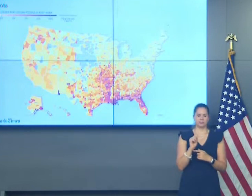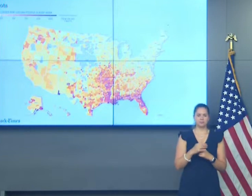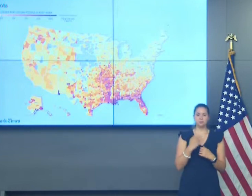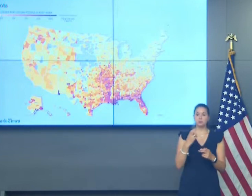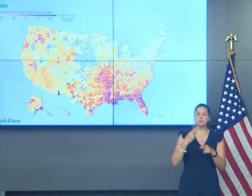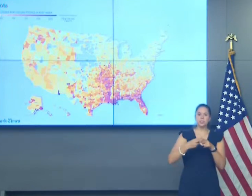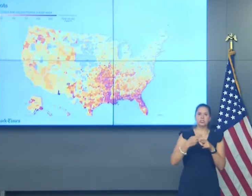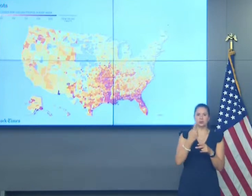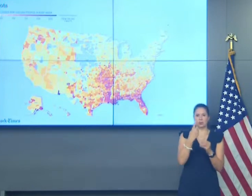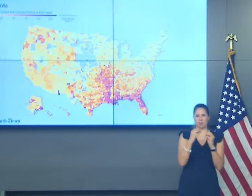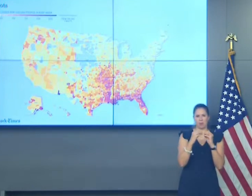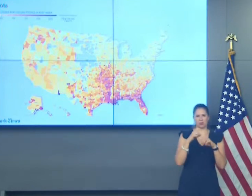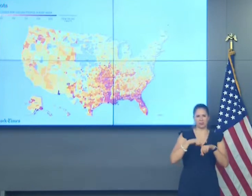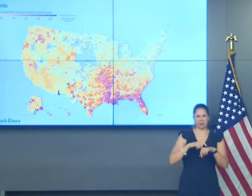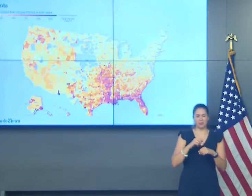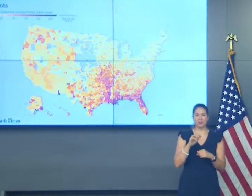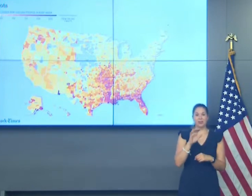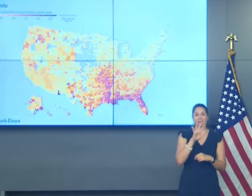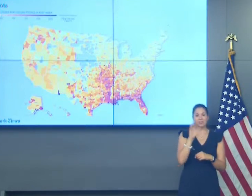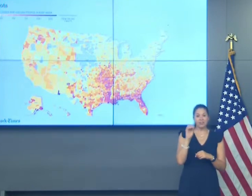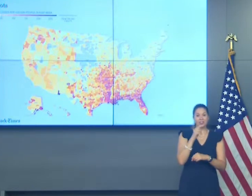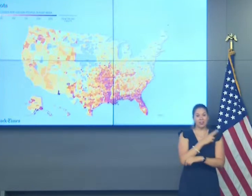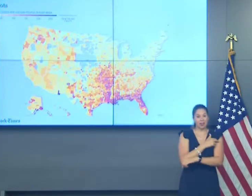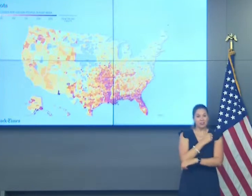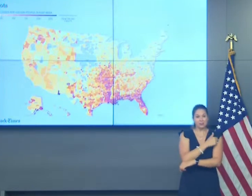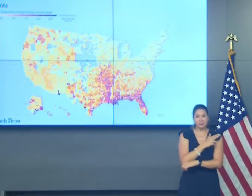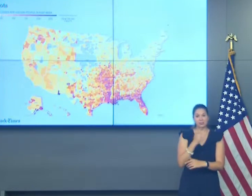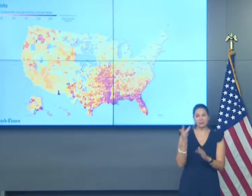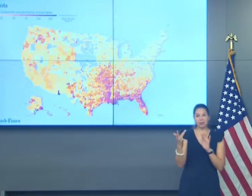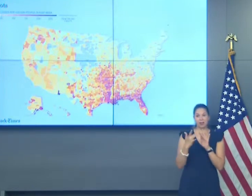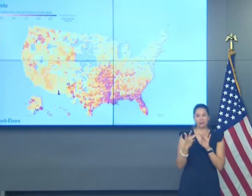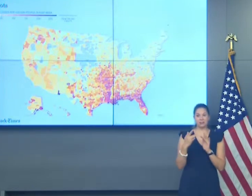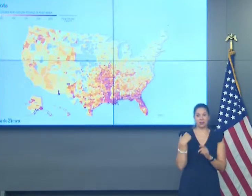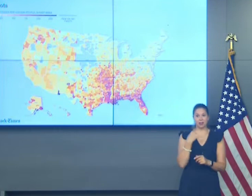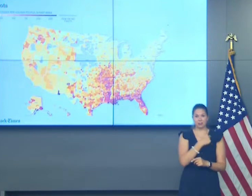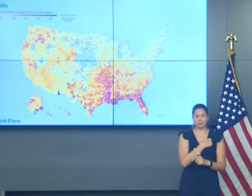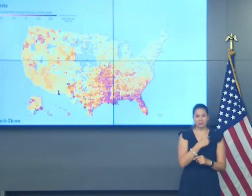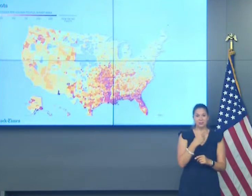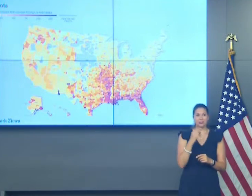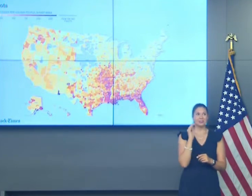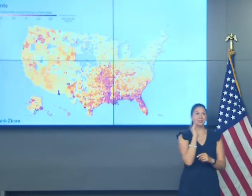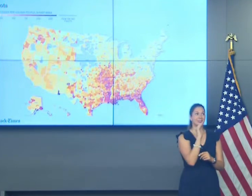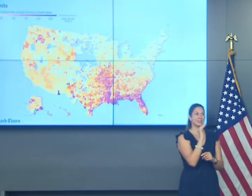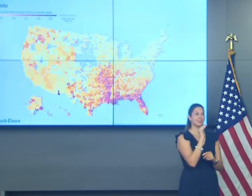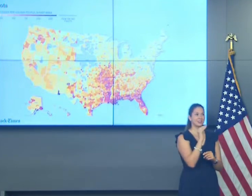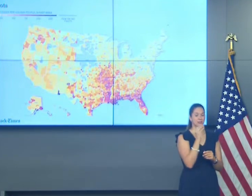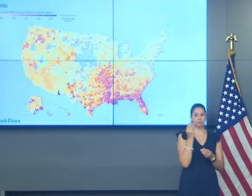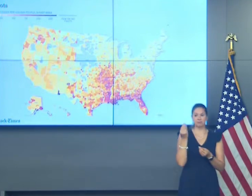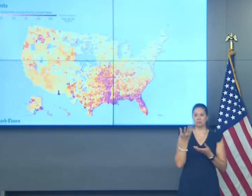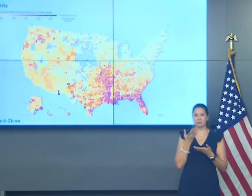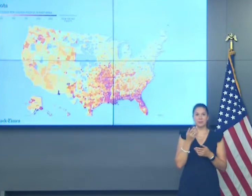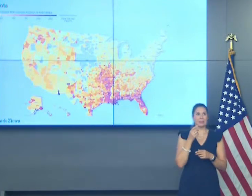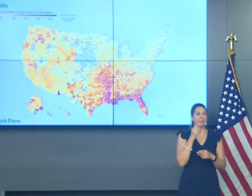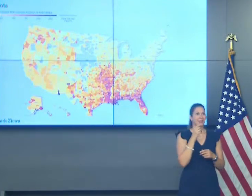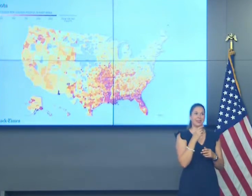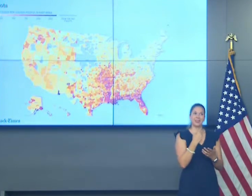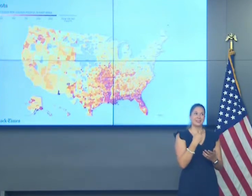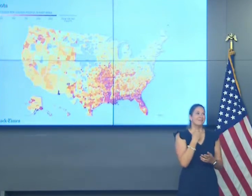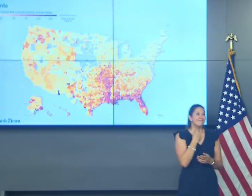I want to mention it one more time. 50 hospitals have reached out to us to tell us that they are